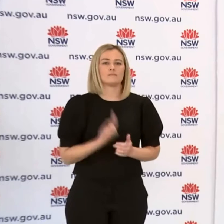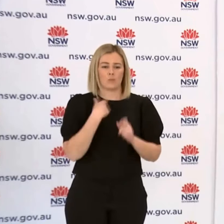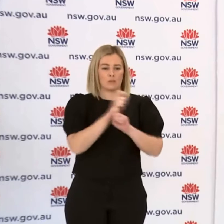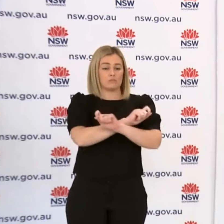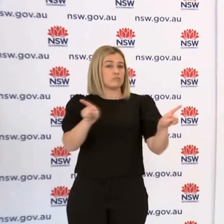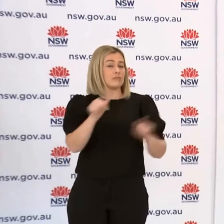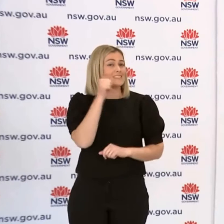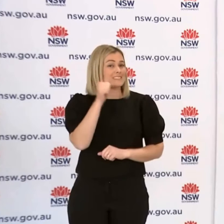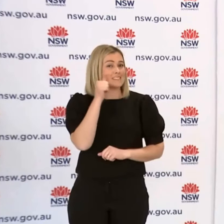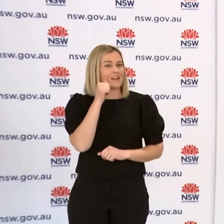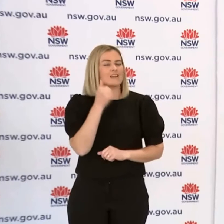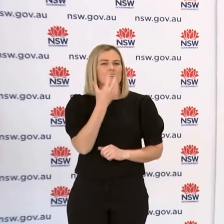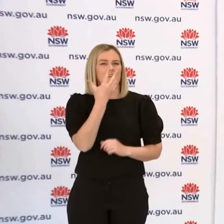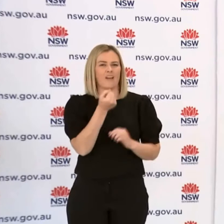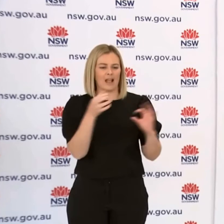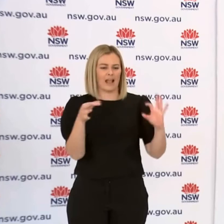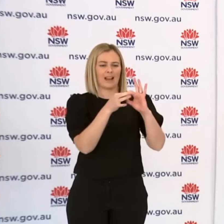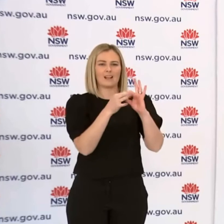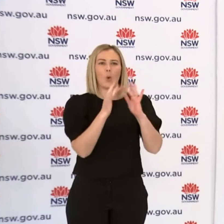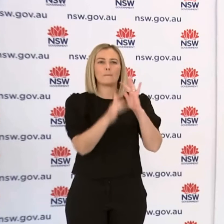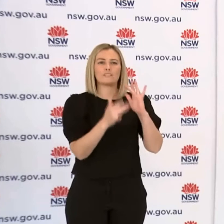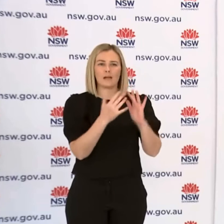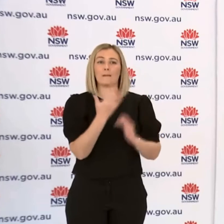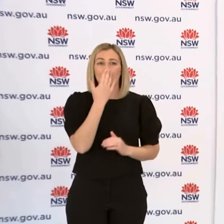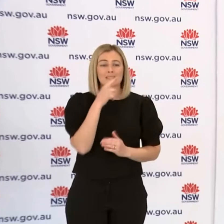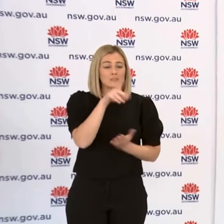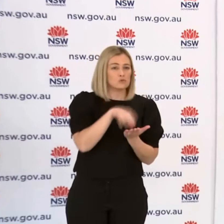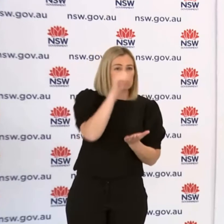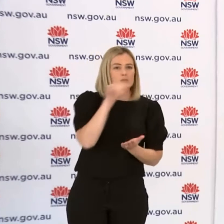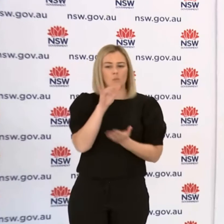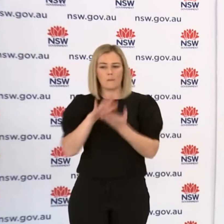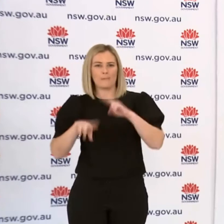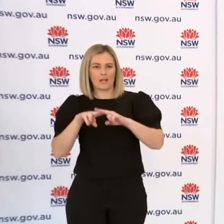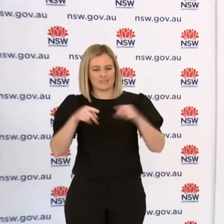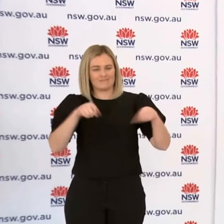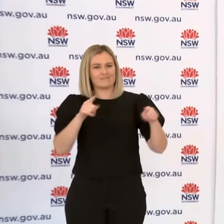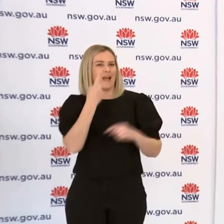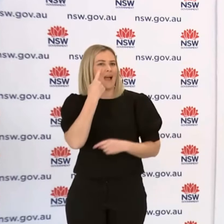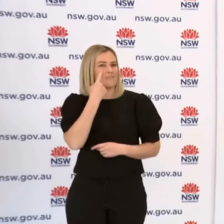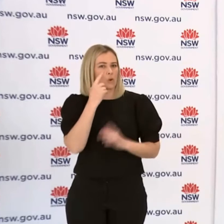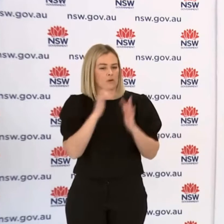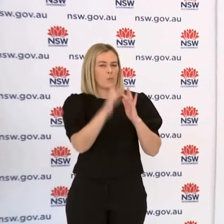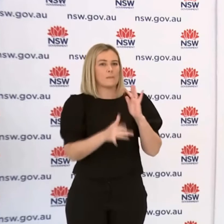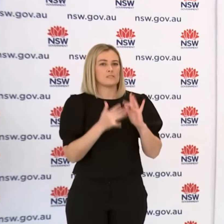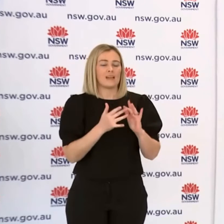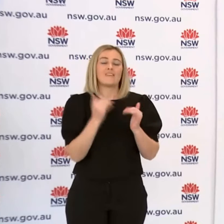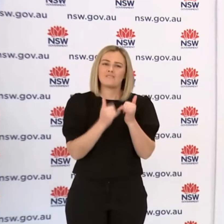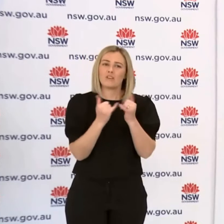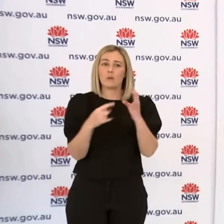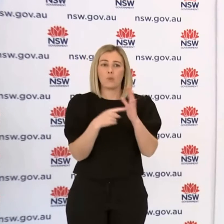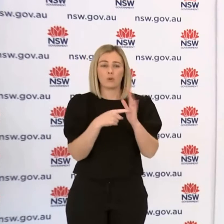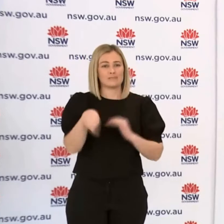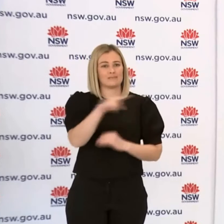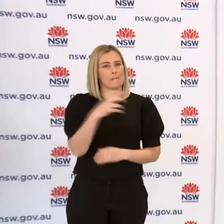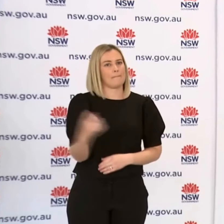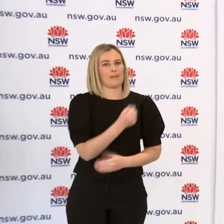to you. So make sure you or your mum and dad get onto the link and make the booking. It's essential you have a booking because we don't